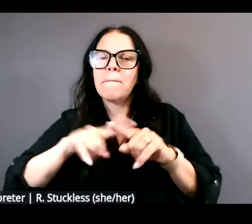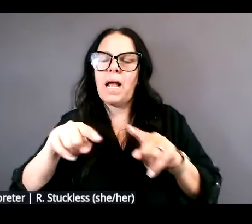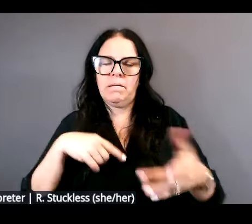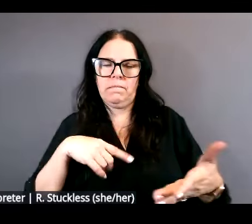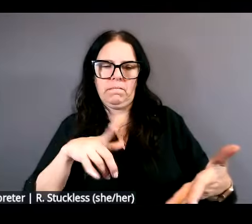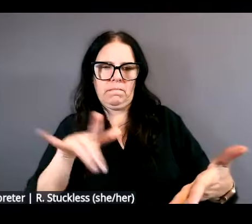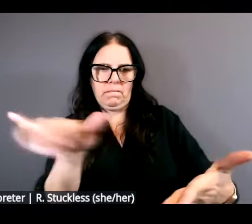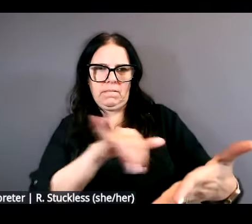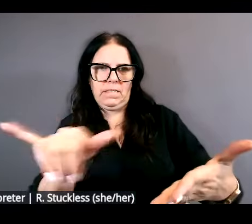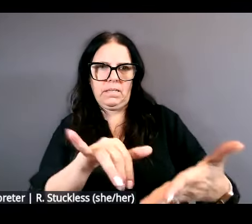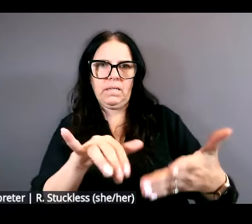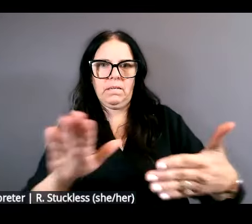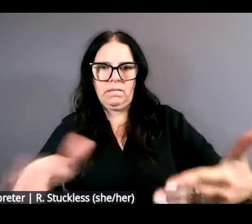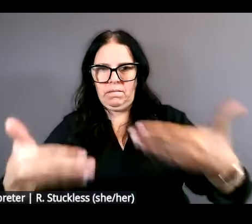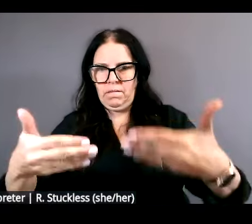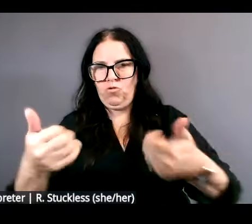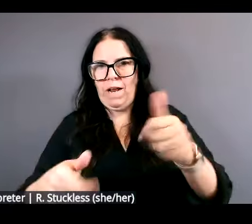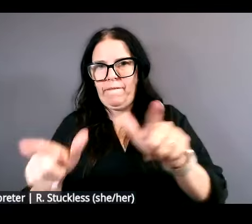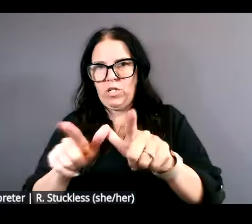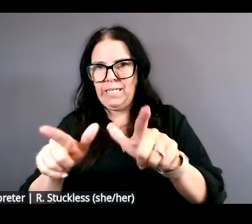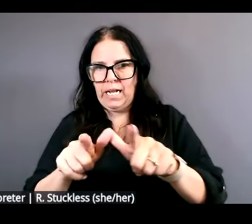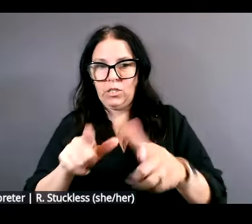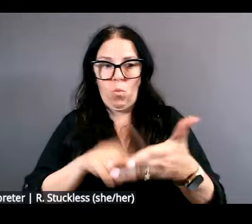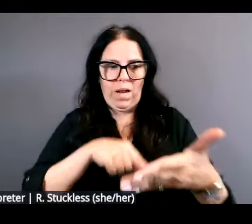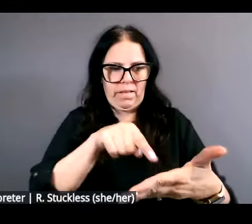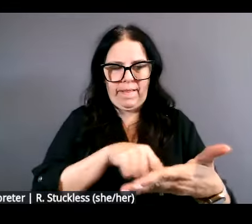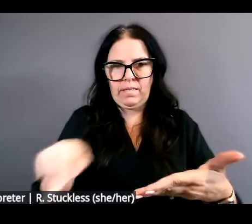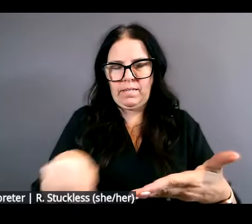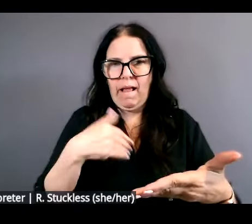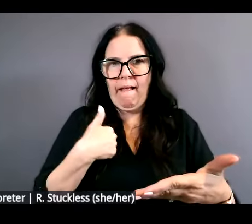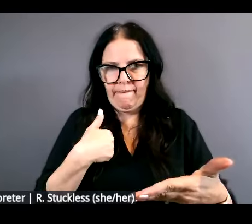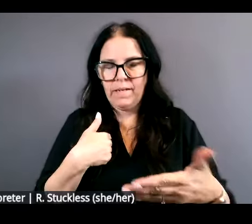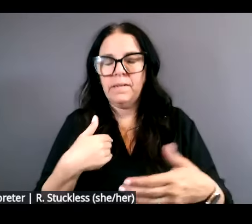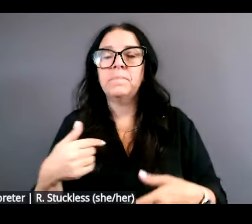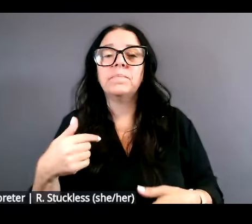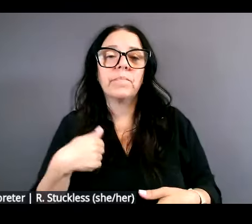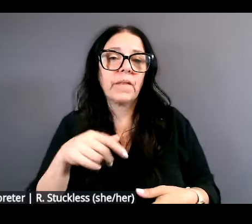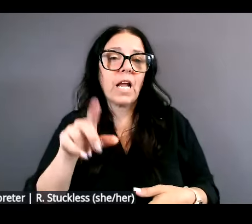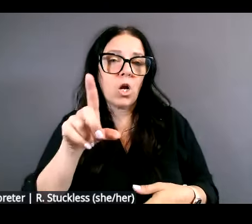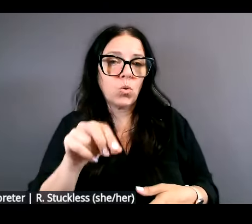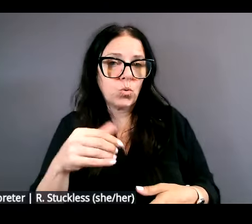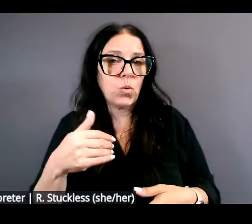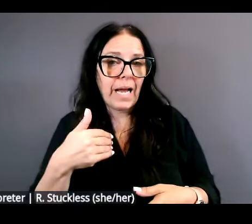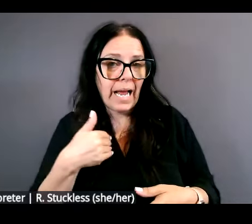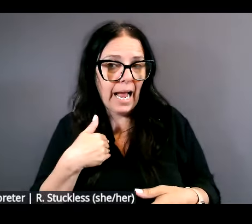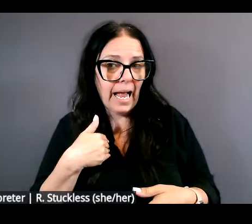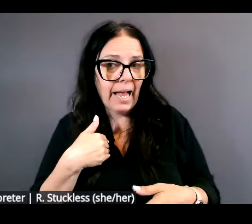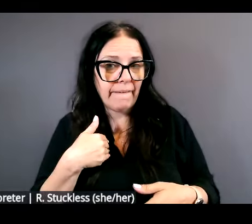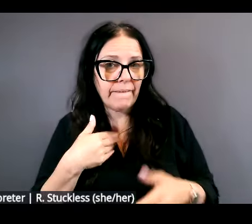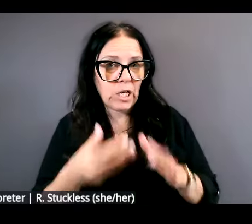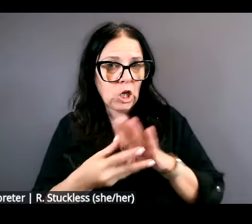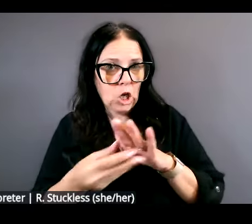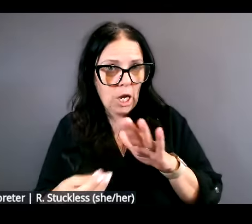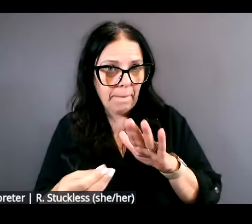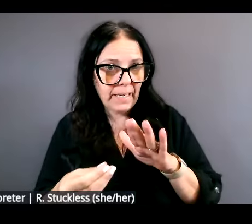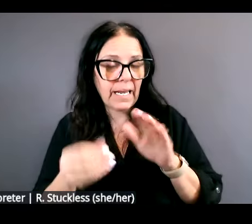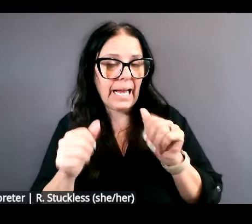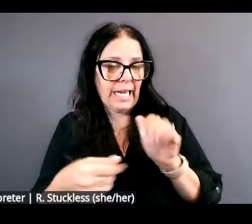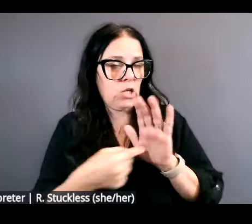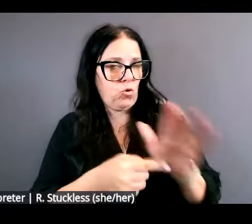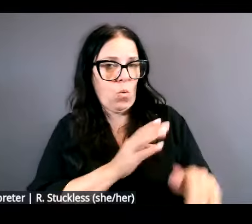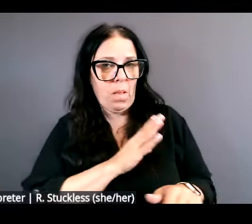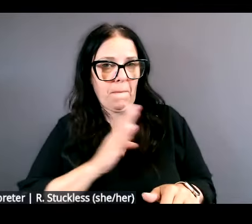version on the license that was provided. And I do have a copy of it up if anybody would like on the board would like to see it. I can't provide it to the public because it is a